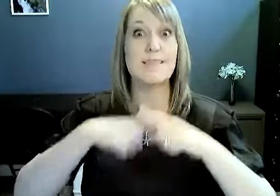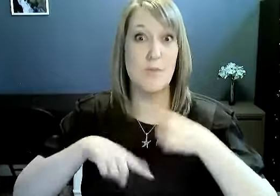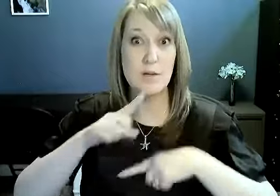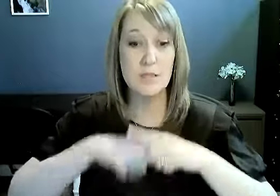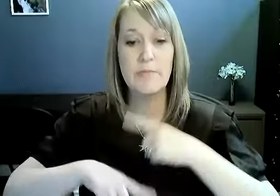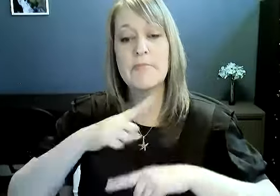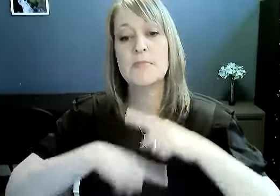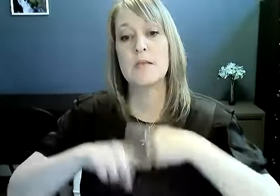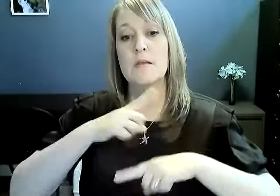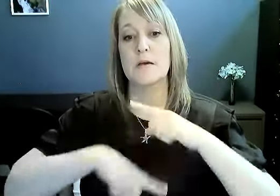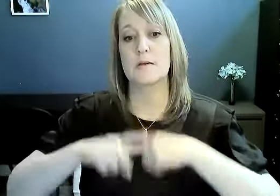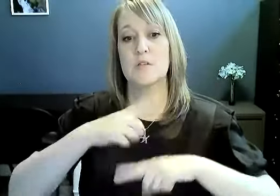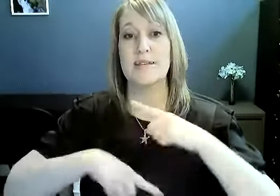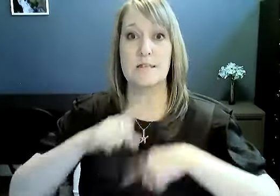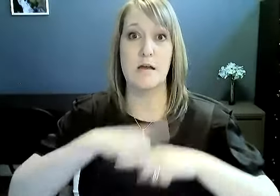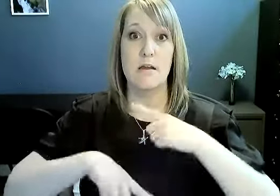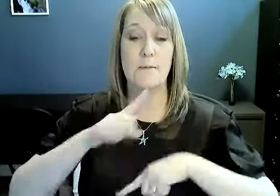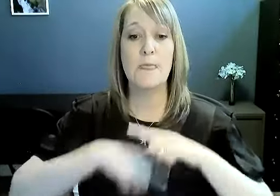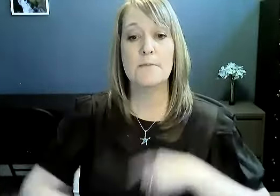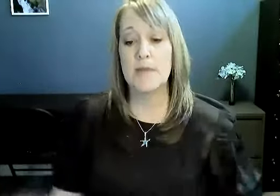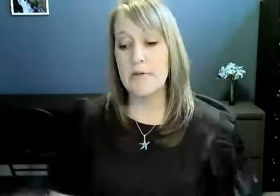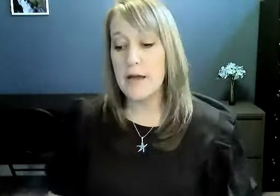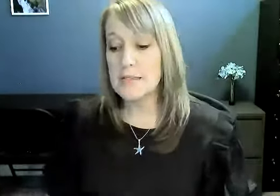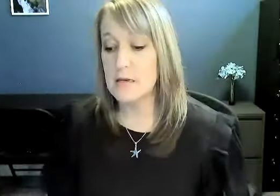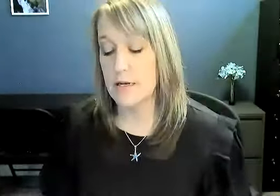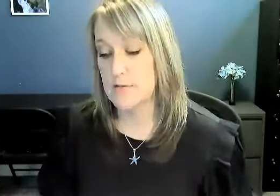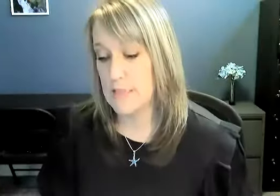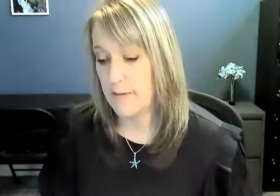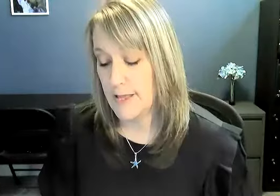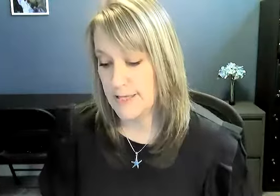how I do it. So that's sign. Now that is the kind of sign like,